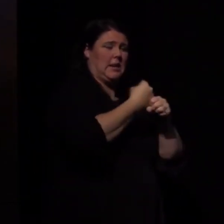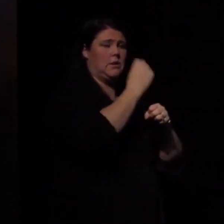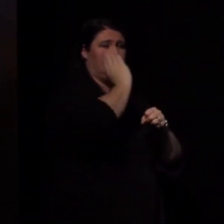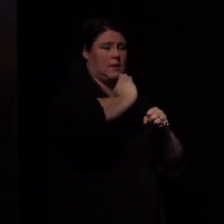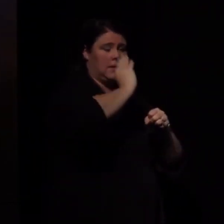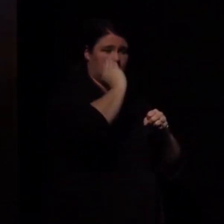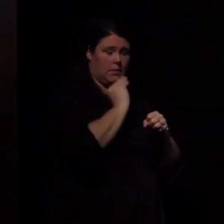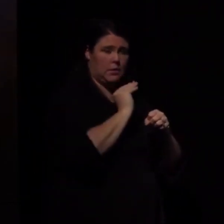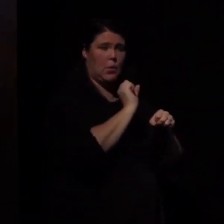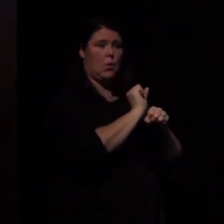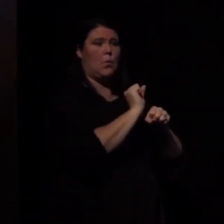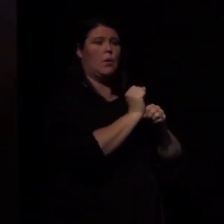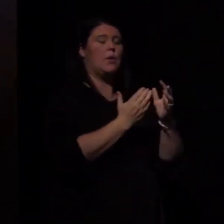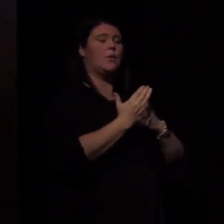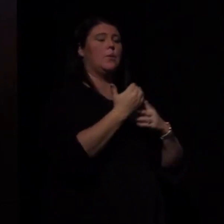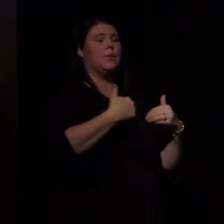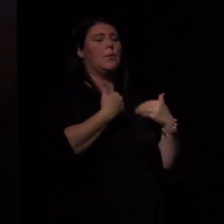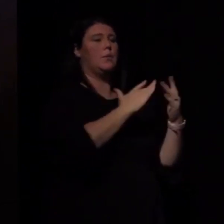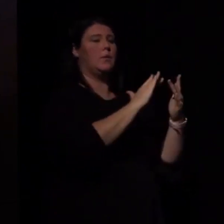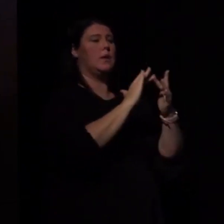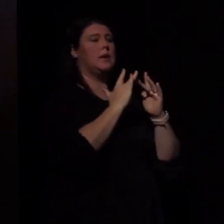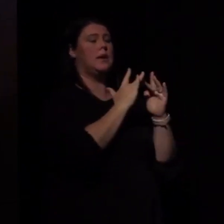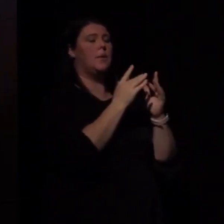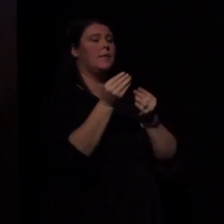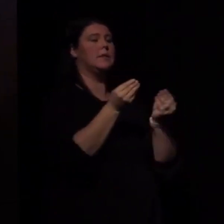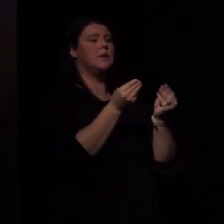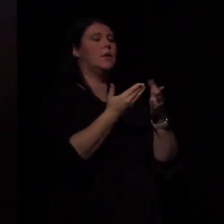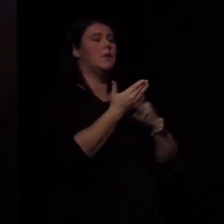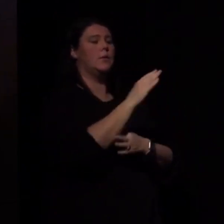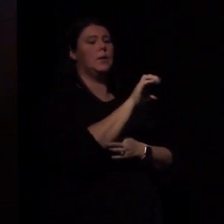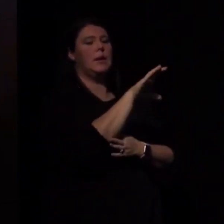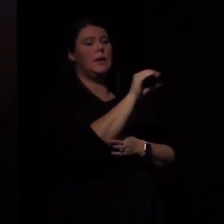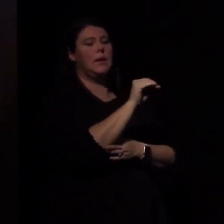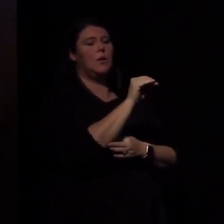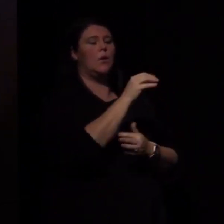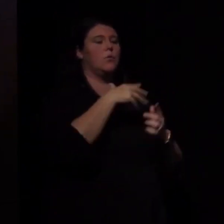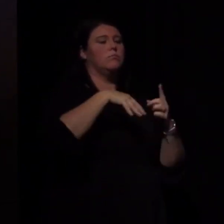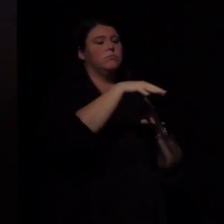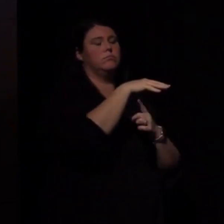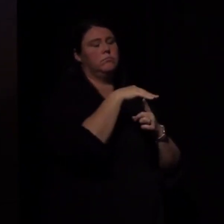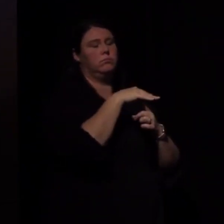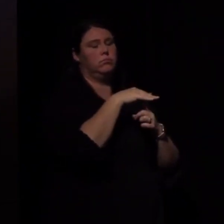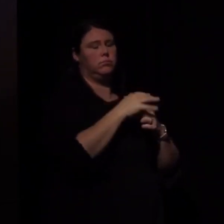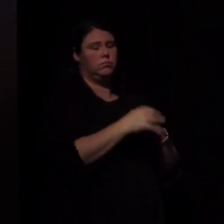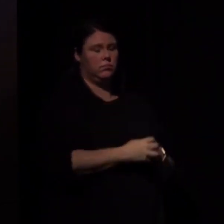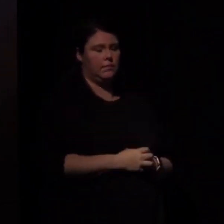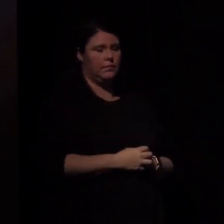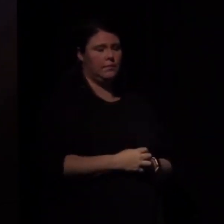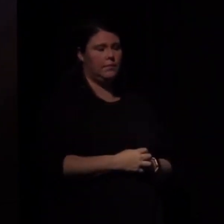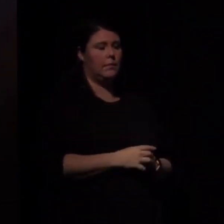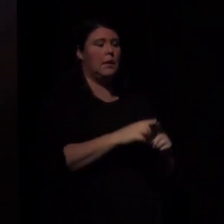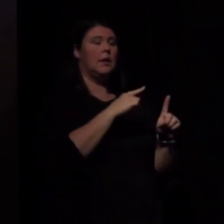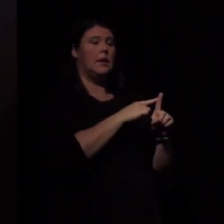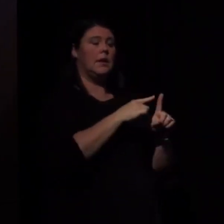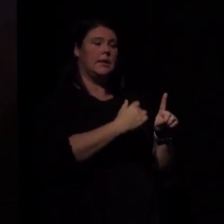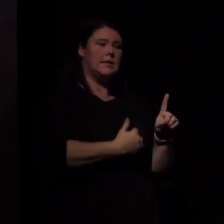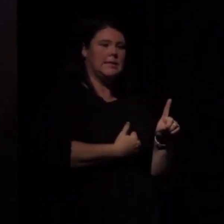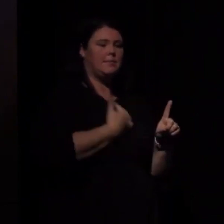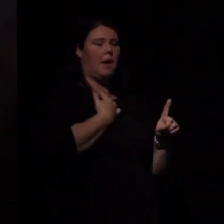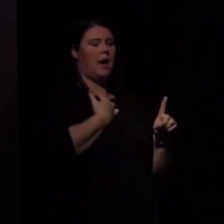experience work as a youth network facilitator within the eco-consciousness movement. An inspiring, honest, and